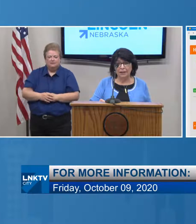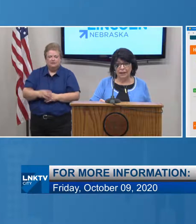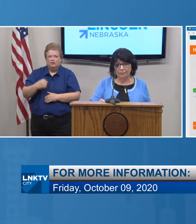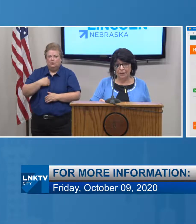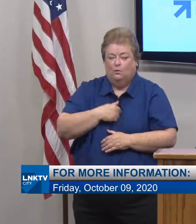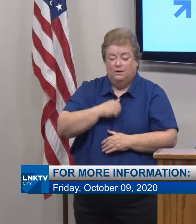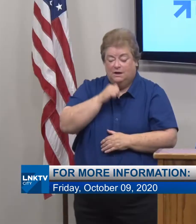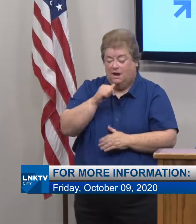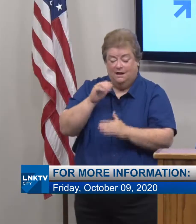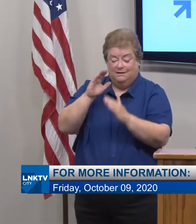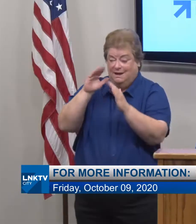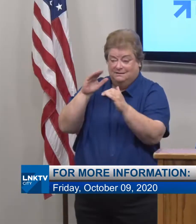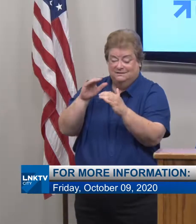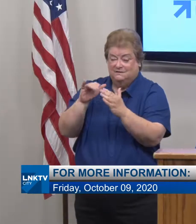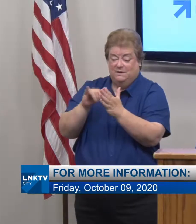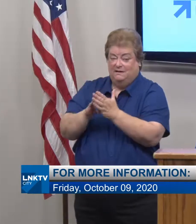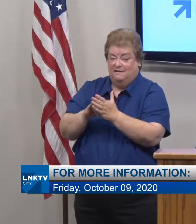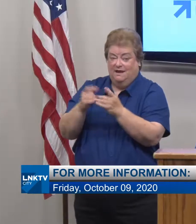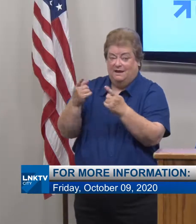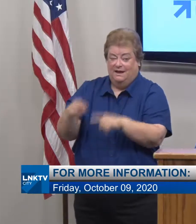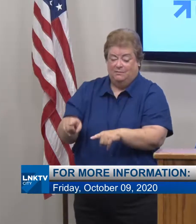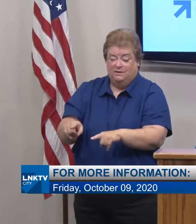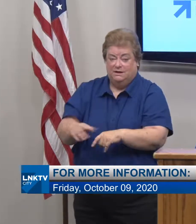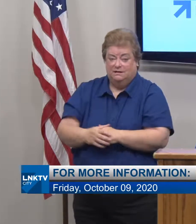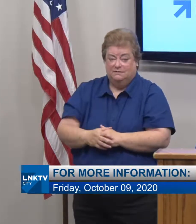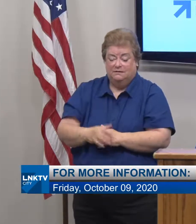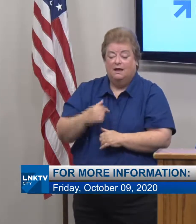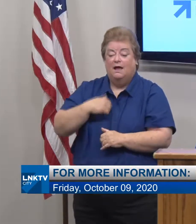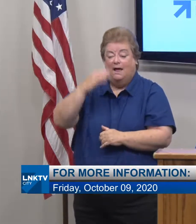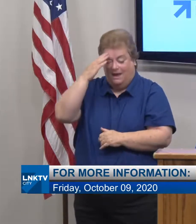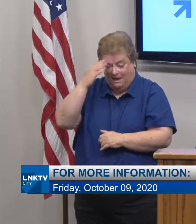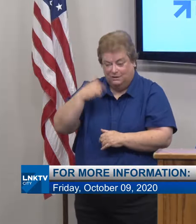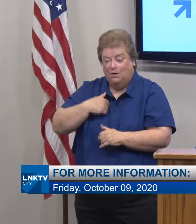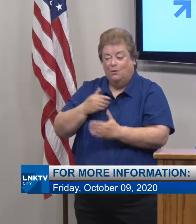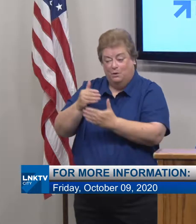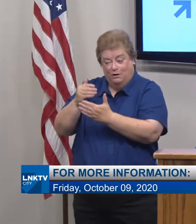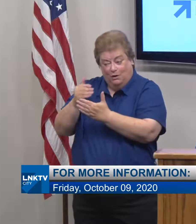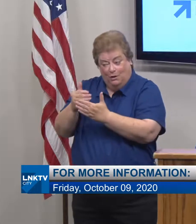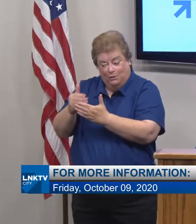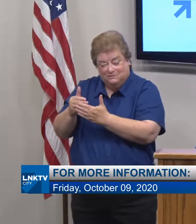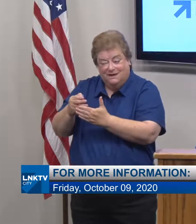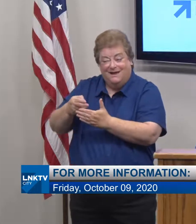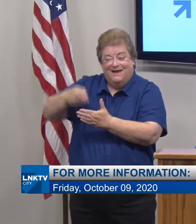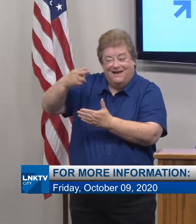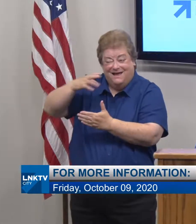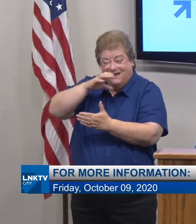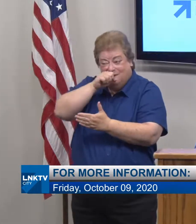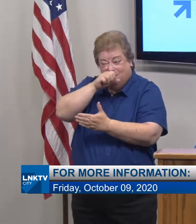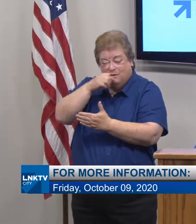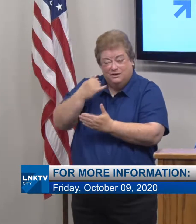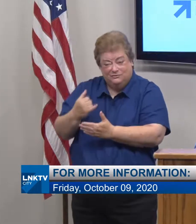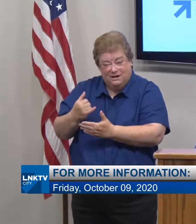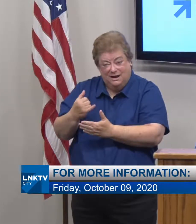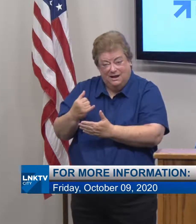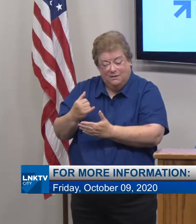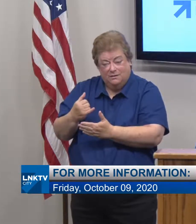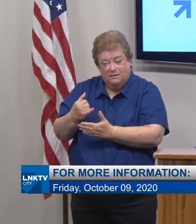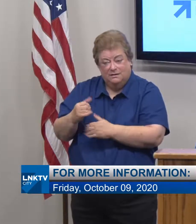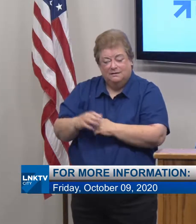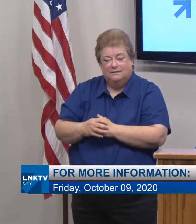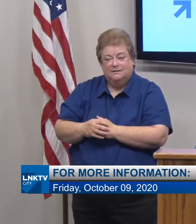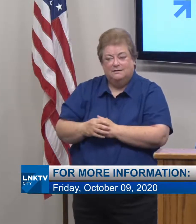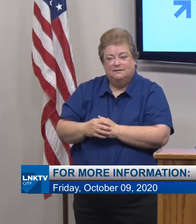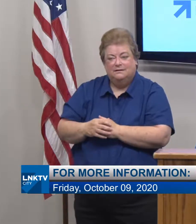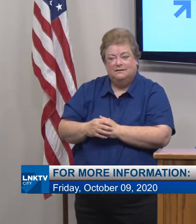that happening. I know we're close, we're high orange. But unless